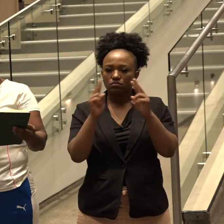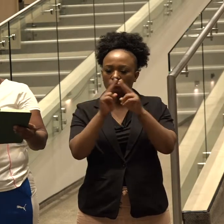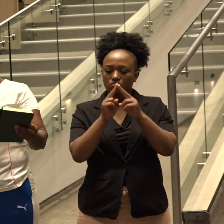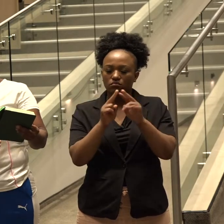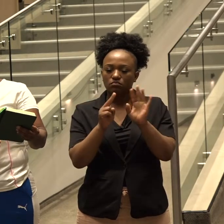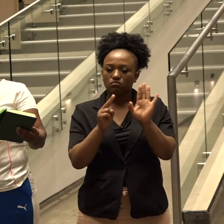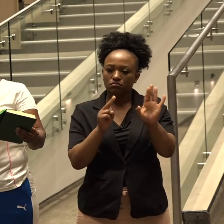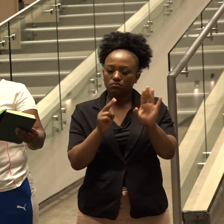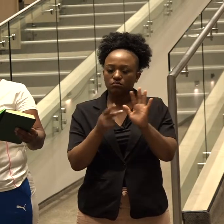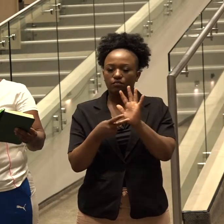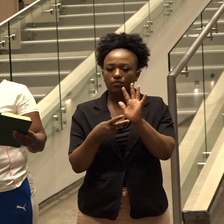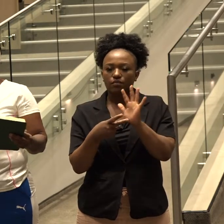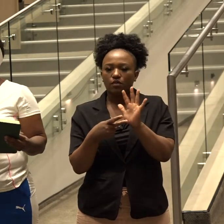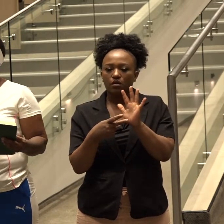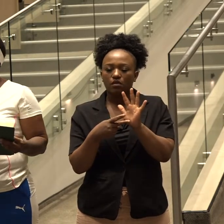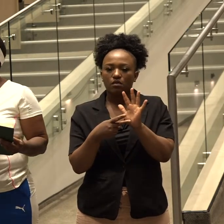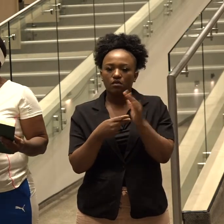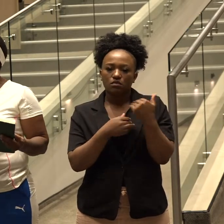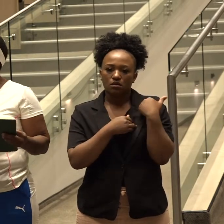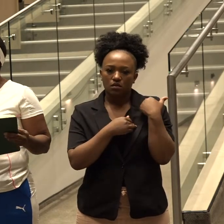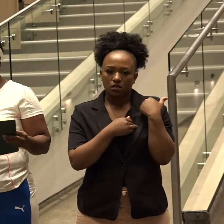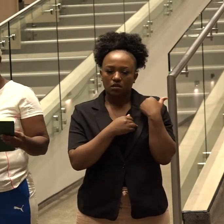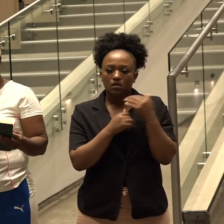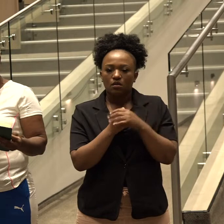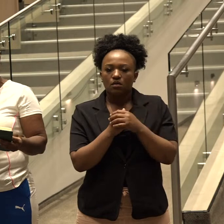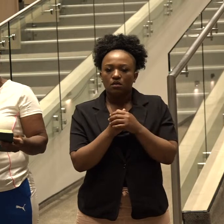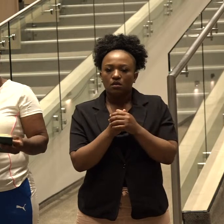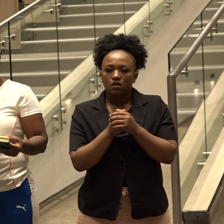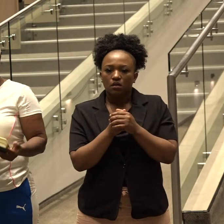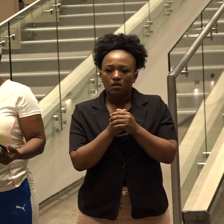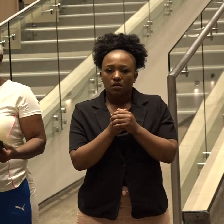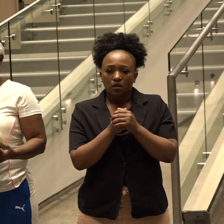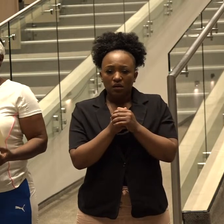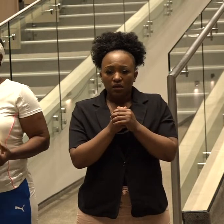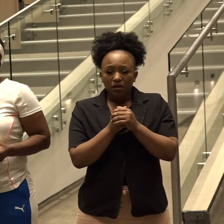play the safety yeah